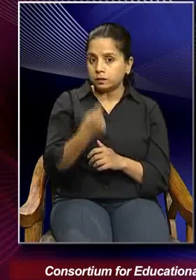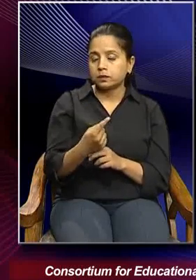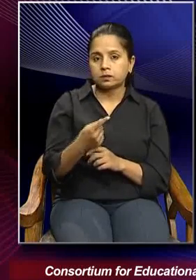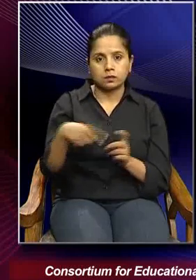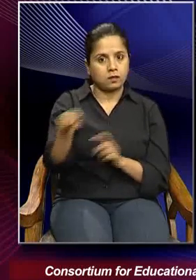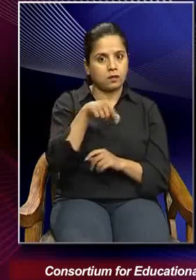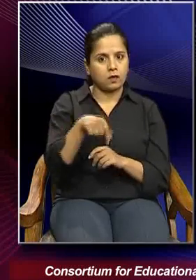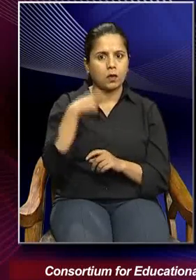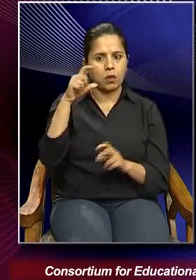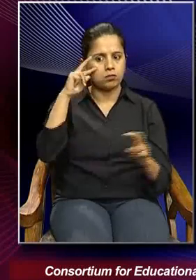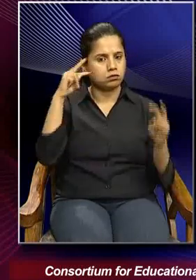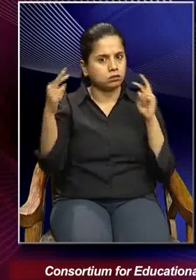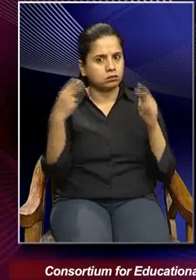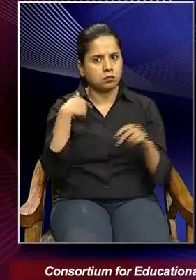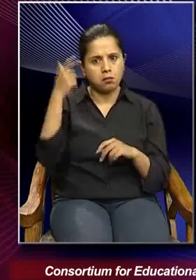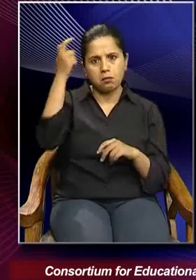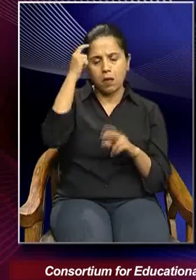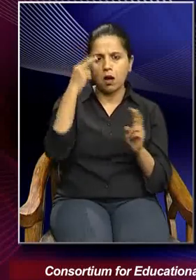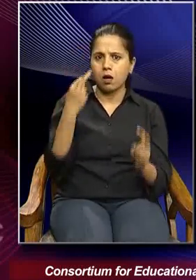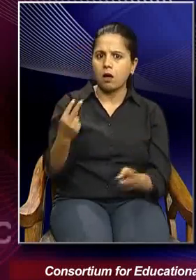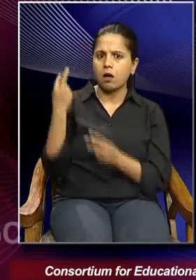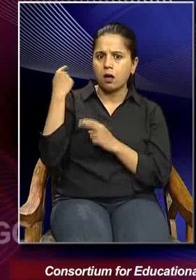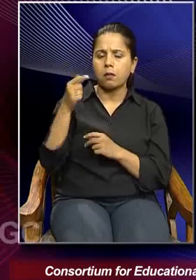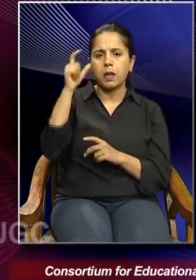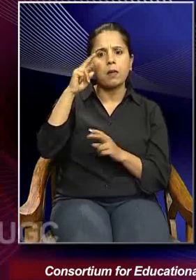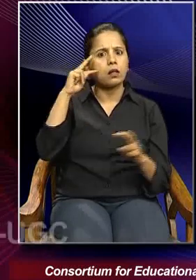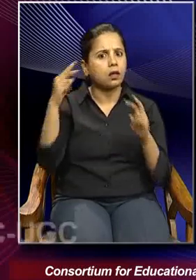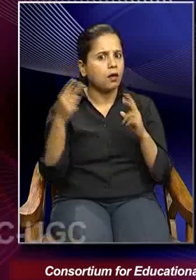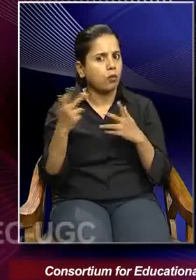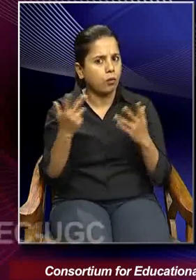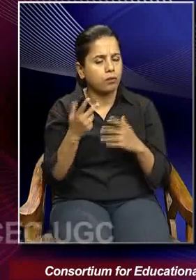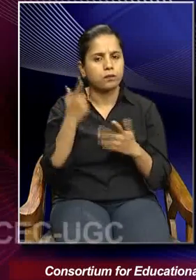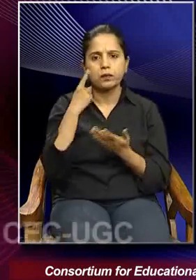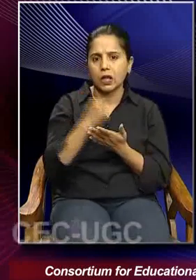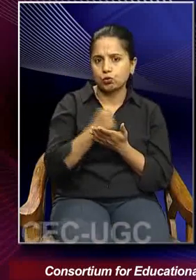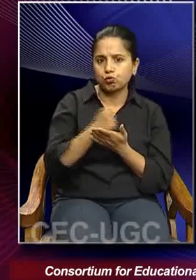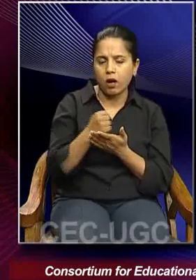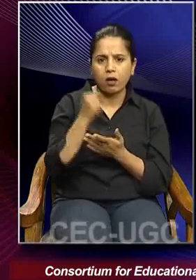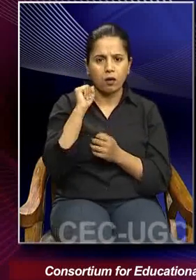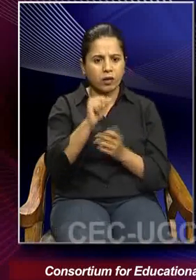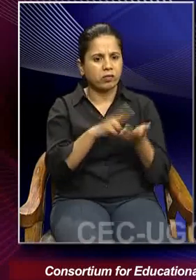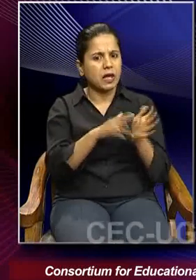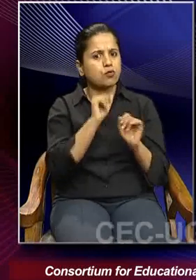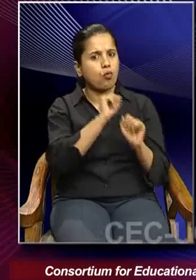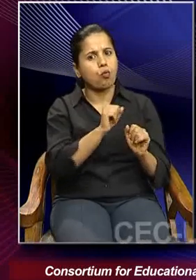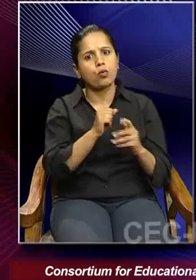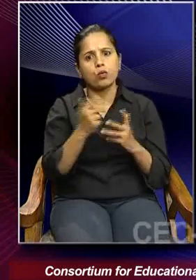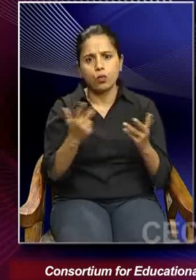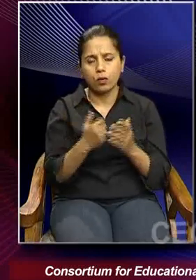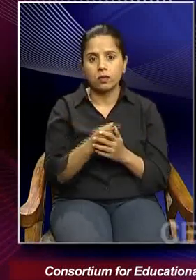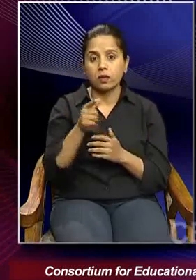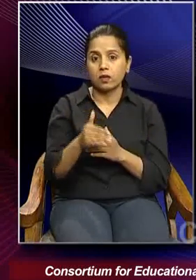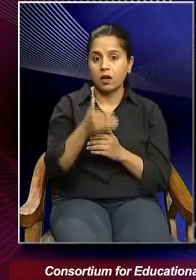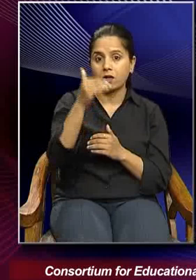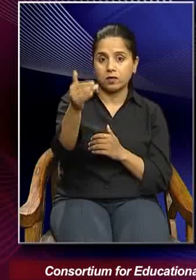this perception the mind reflects on these perceptions and tries to determine their nature,